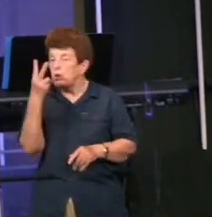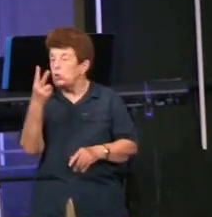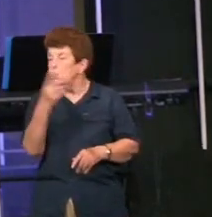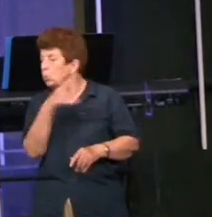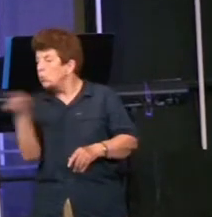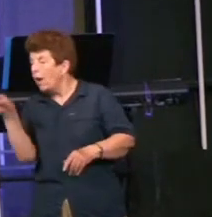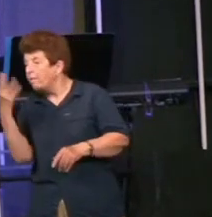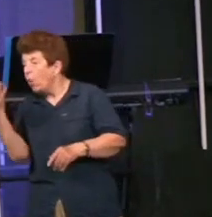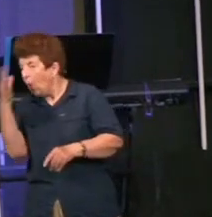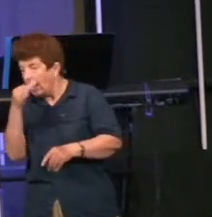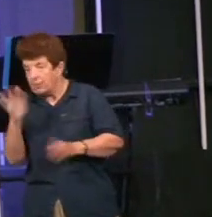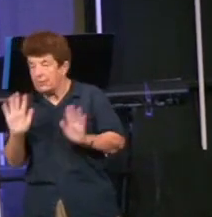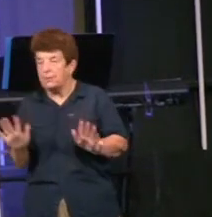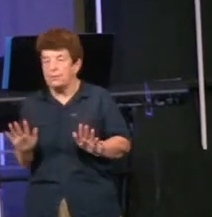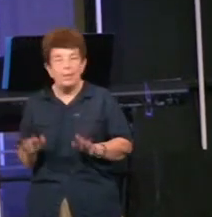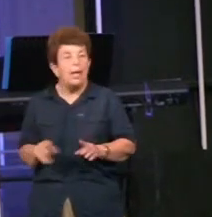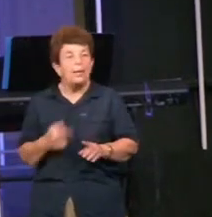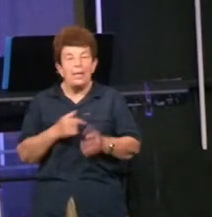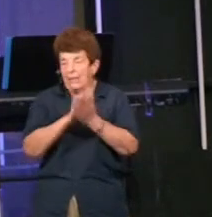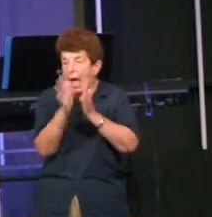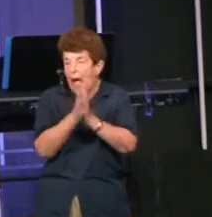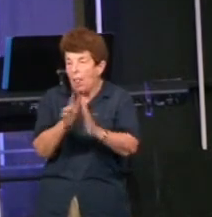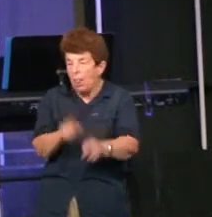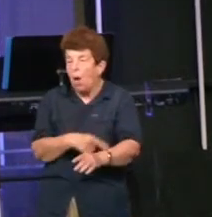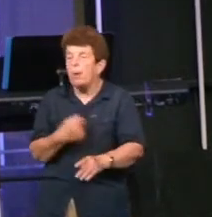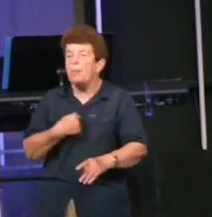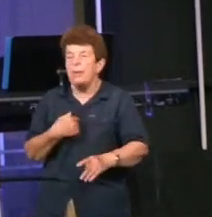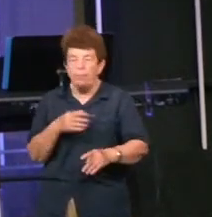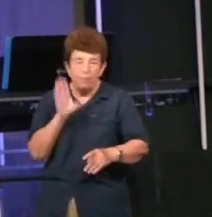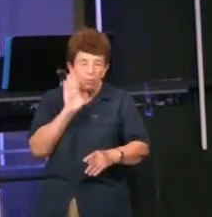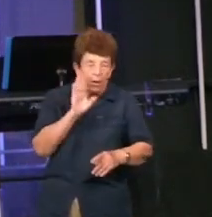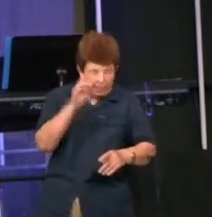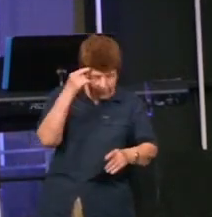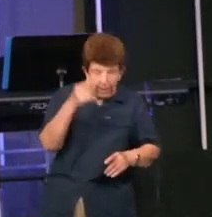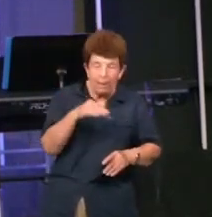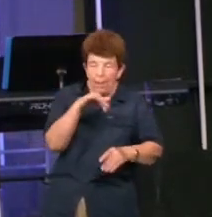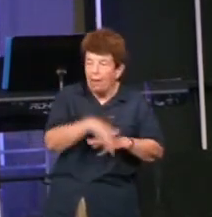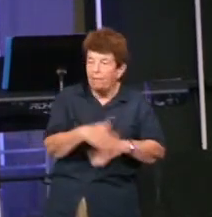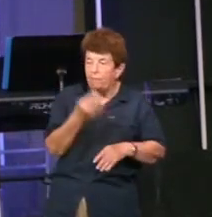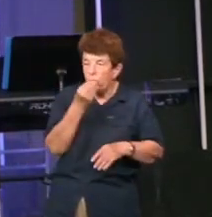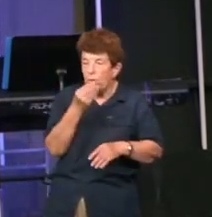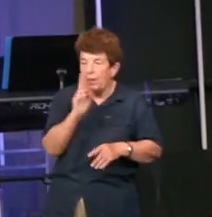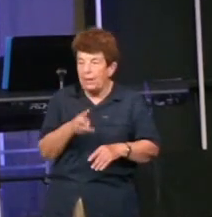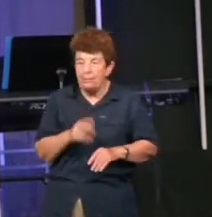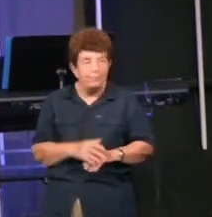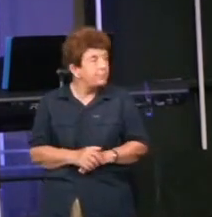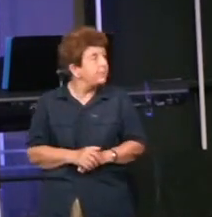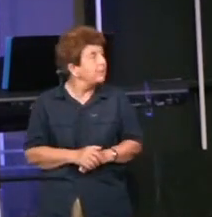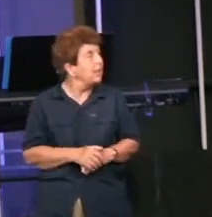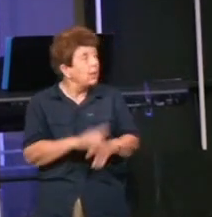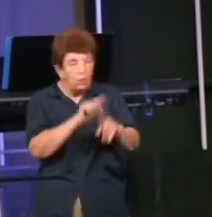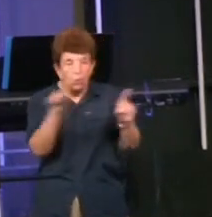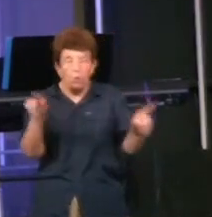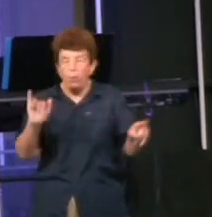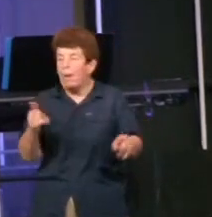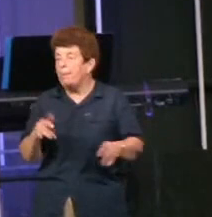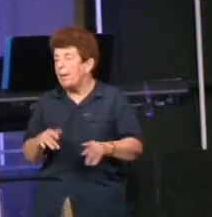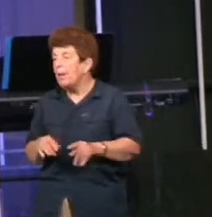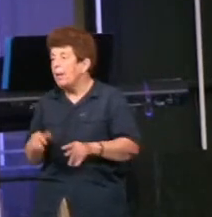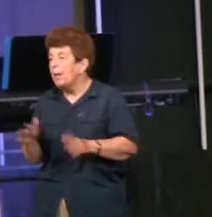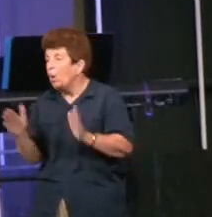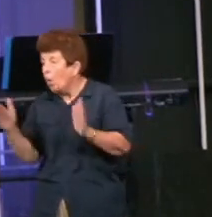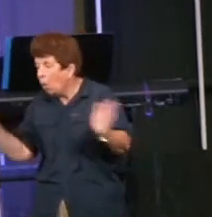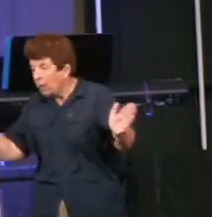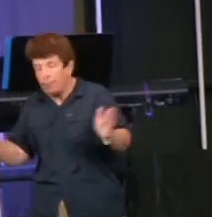2 to 4 hours, that's about the span that I can go before I start to think about physical food again. You might be longer, you might be